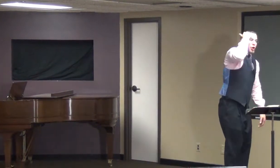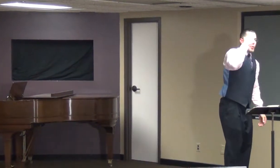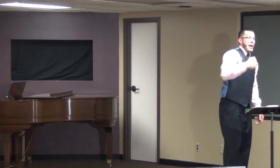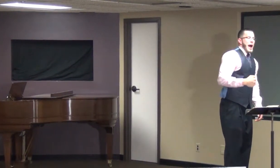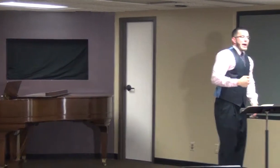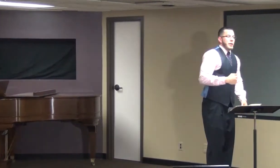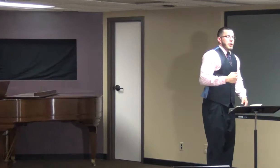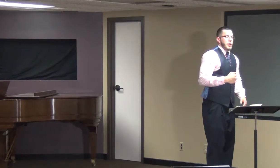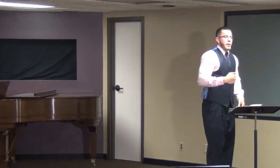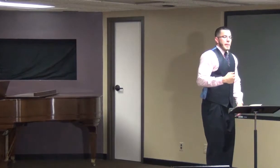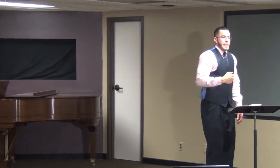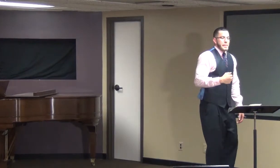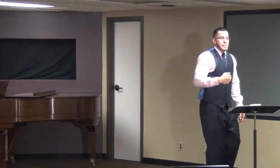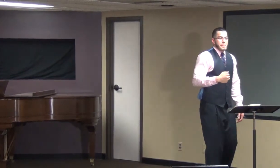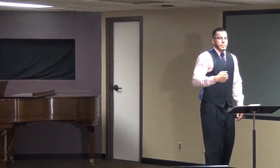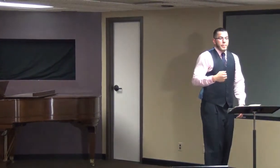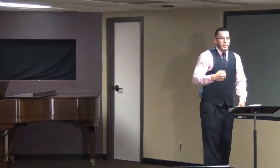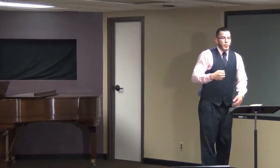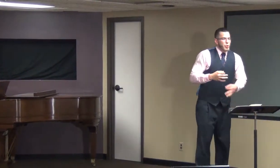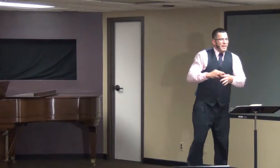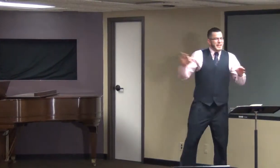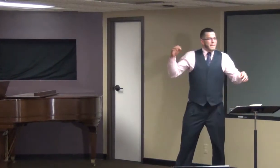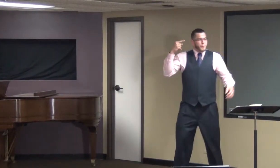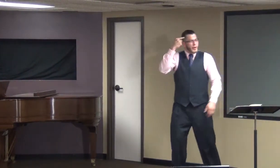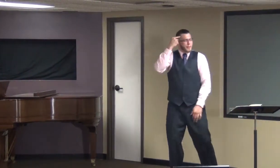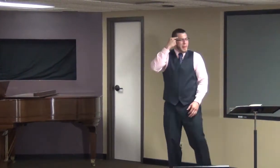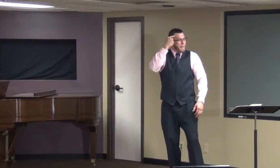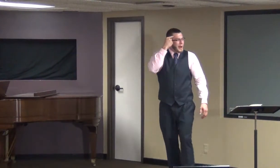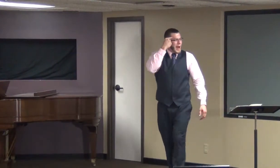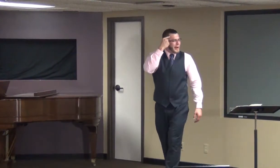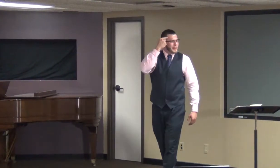your mind. You have to get free from that mind.